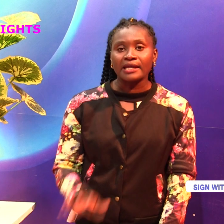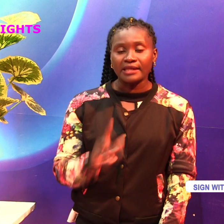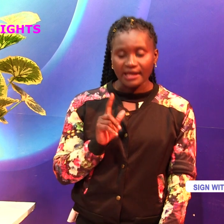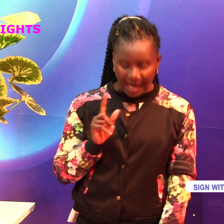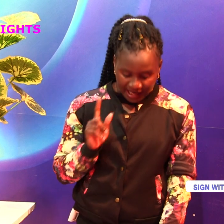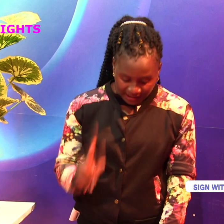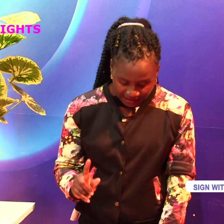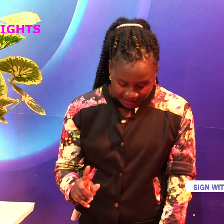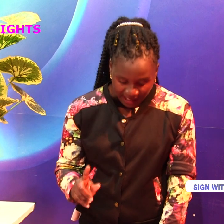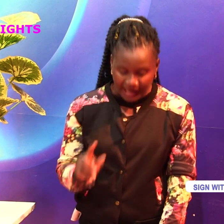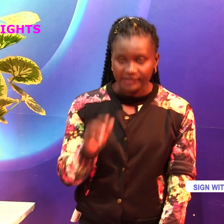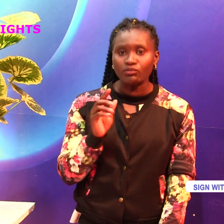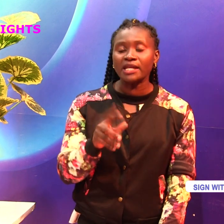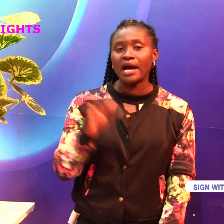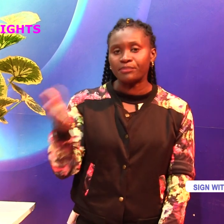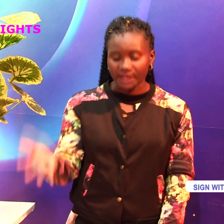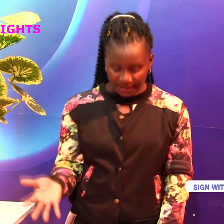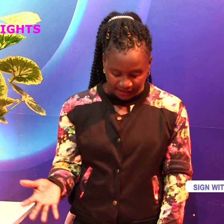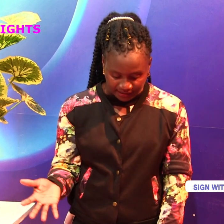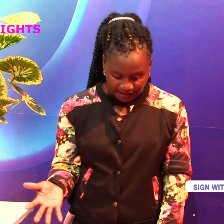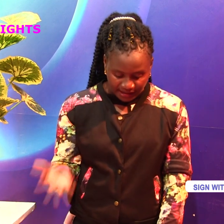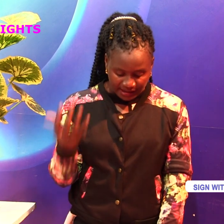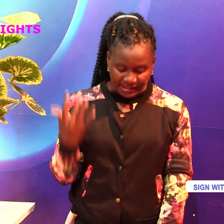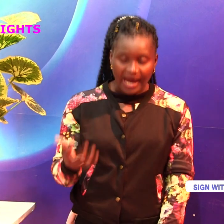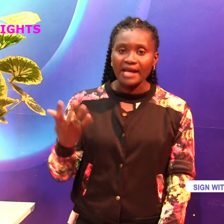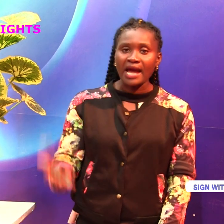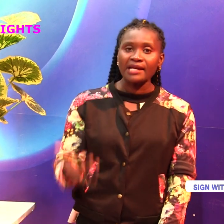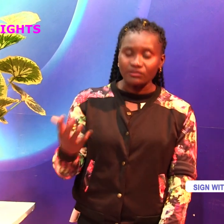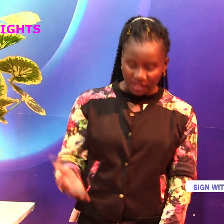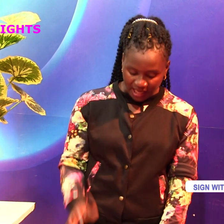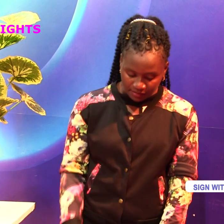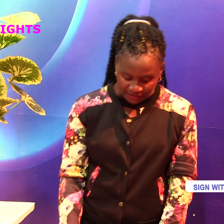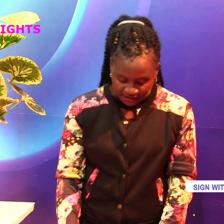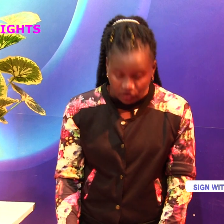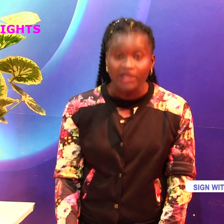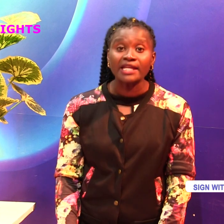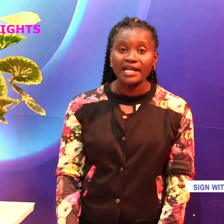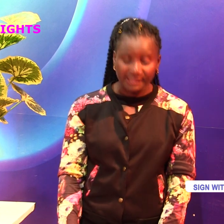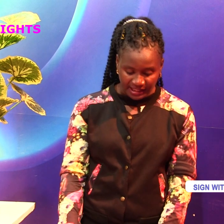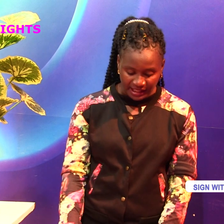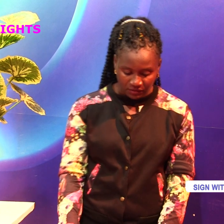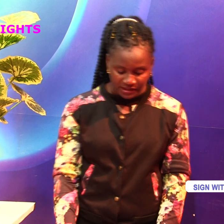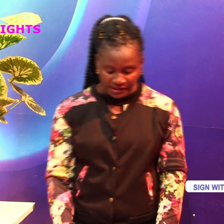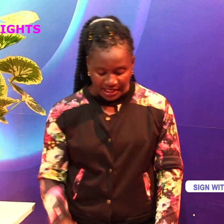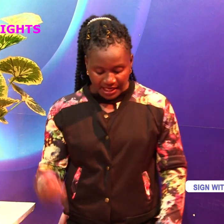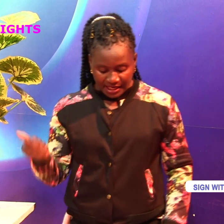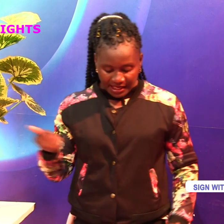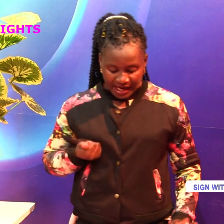The girl has been upset. The girl has been upset. So in Kenya Sign Language,